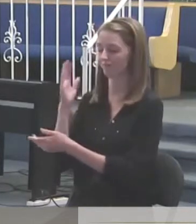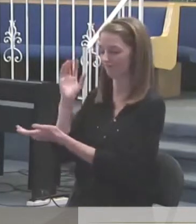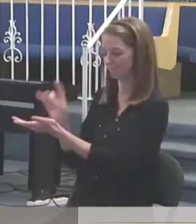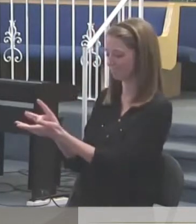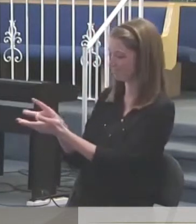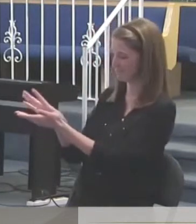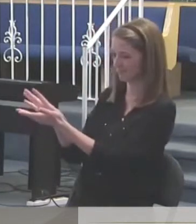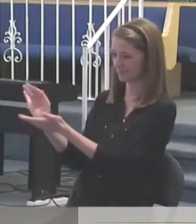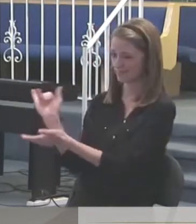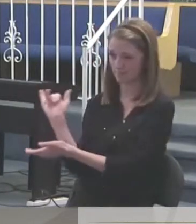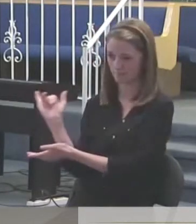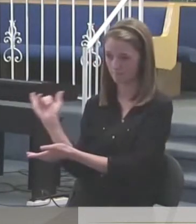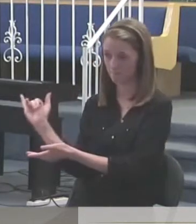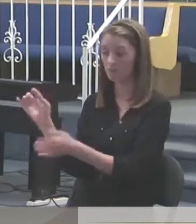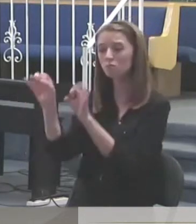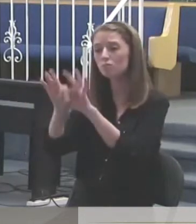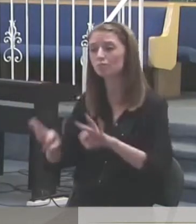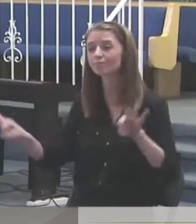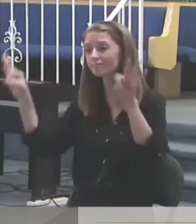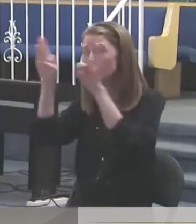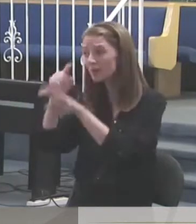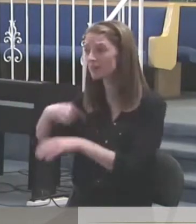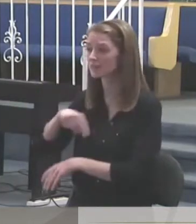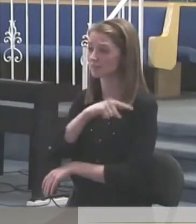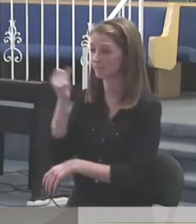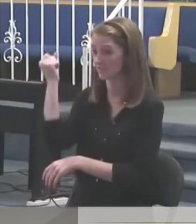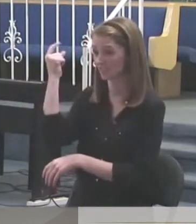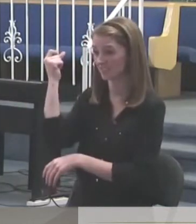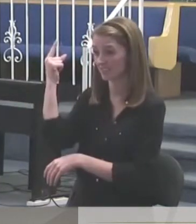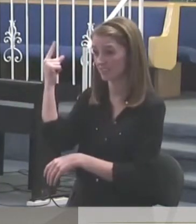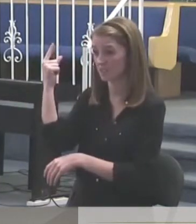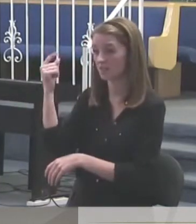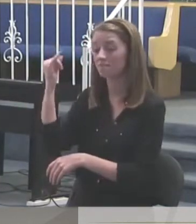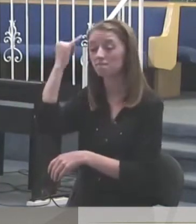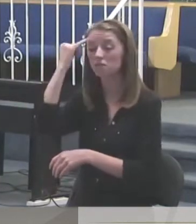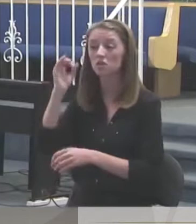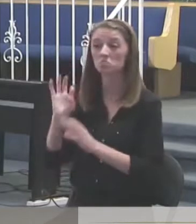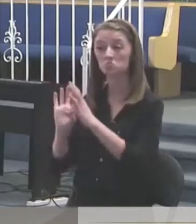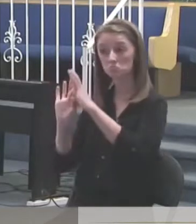Yeah. It's important for us to understand, even when you have a relationship with God,